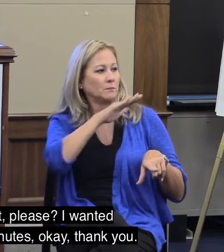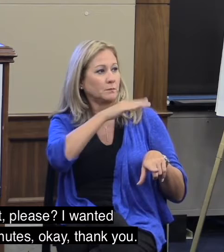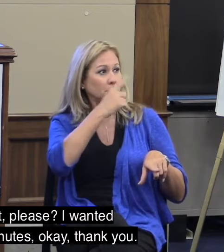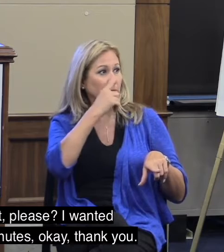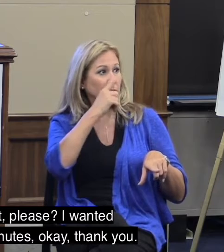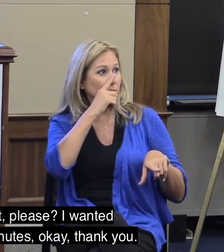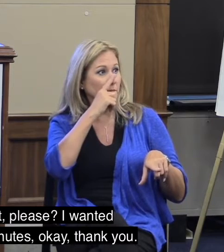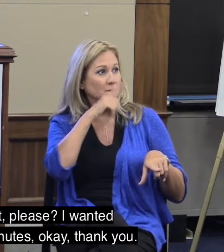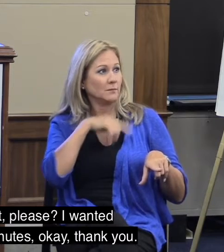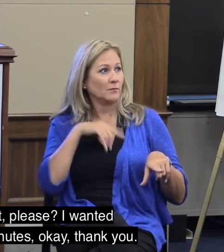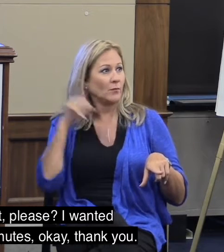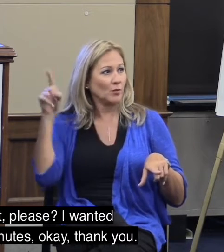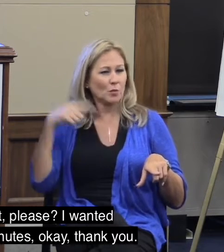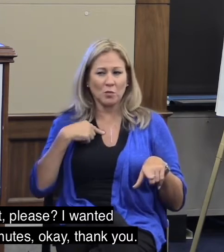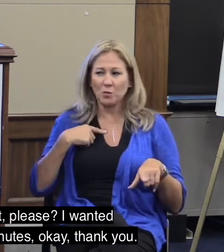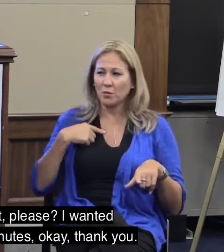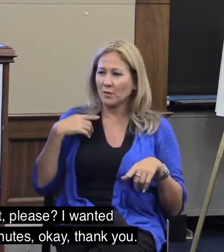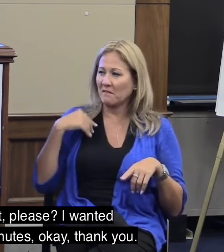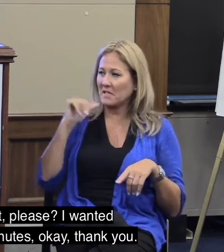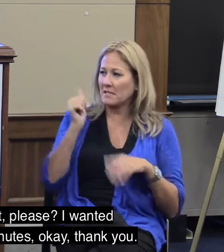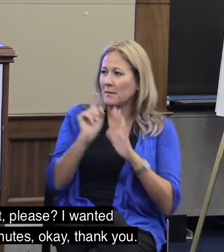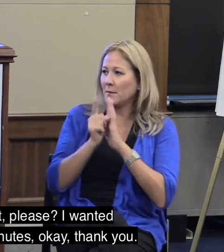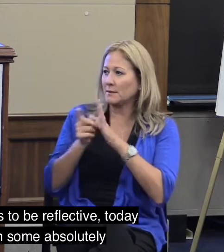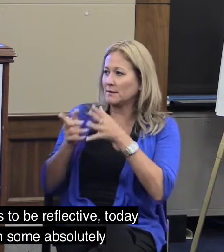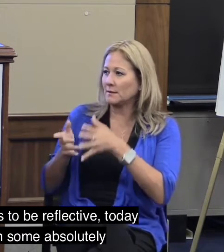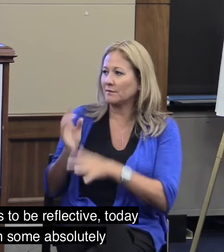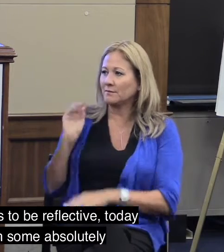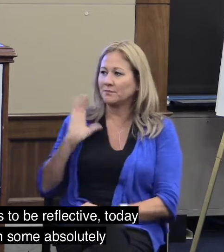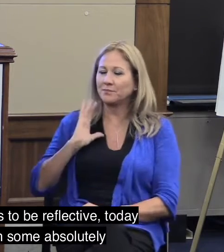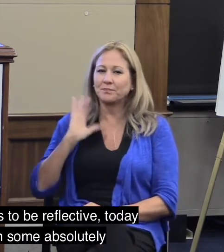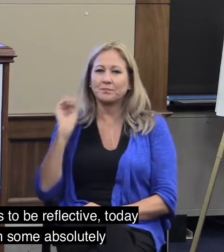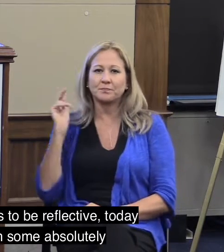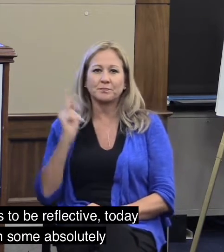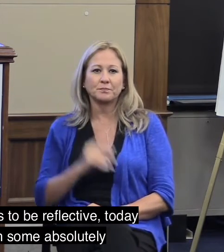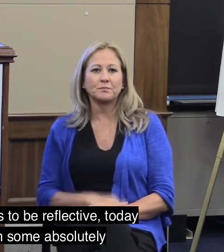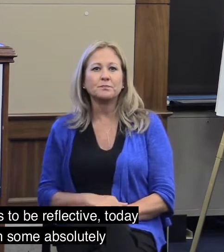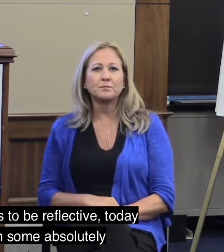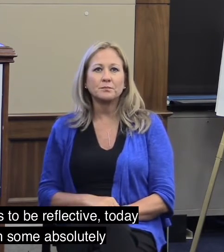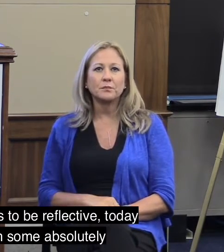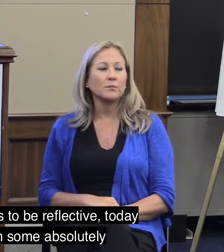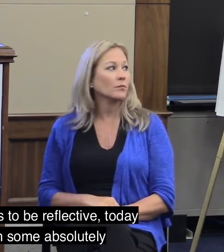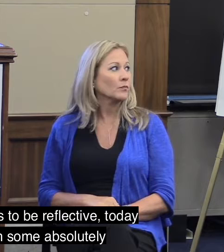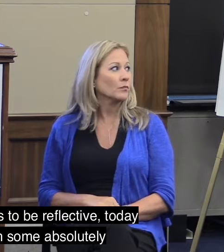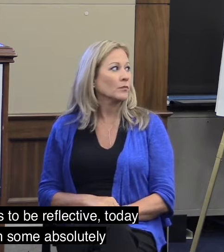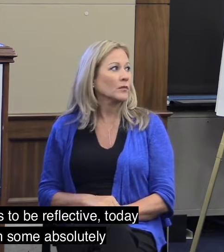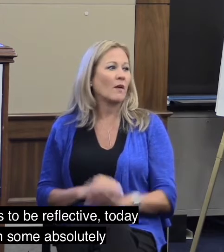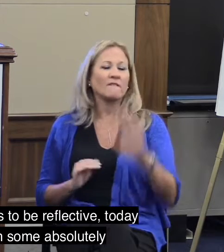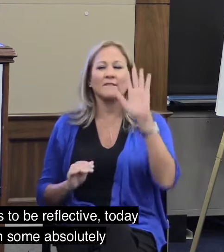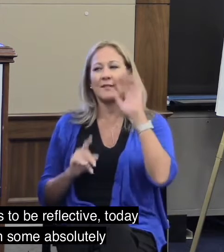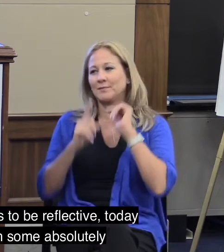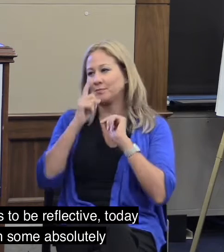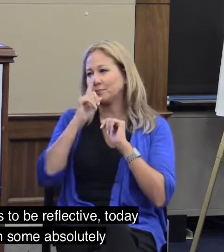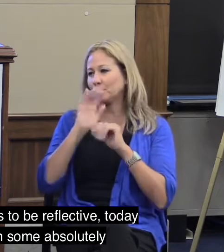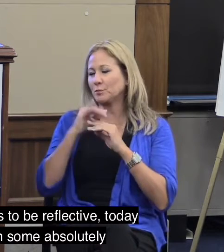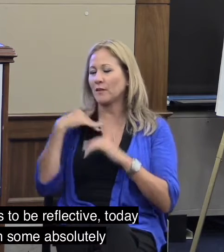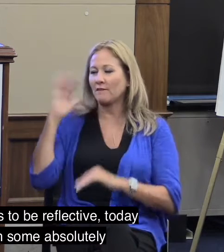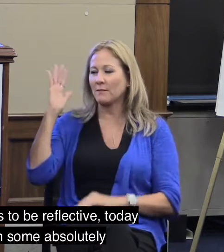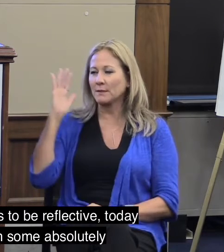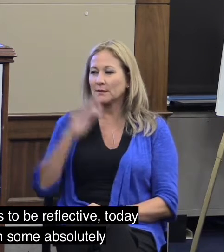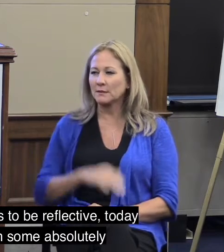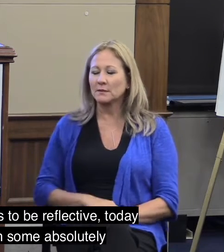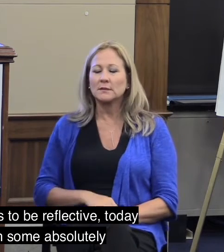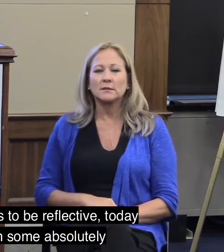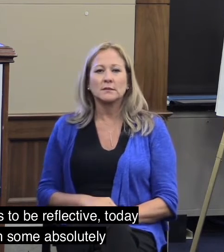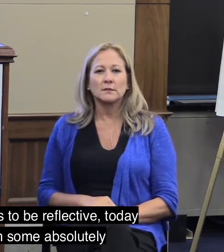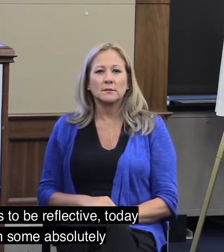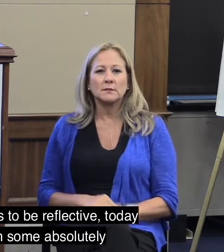I wanted to make sure to be on time. 10 minutes, okay, thank you. So what we need to each do here is to be reflective